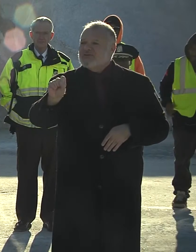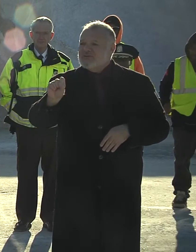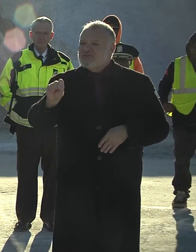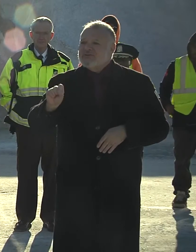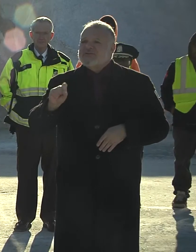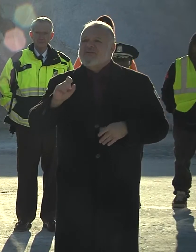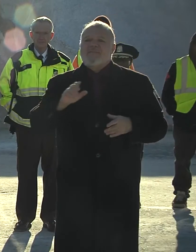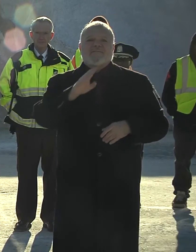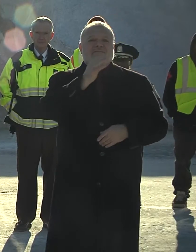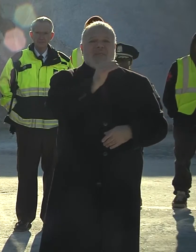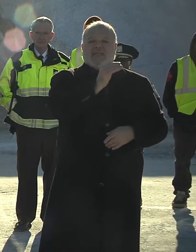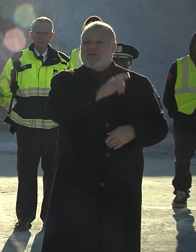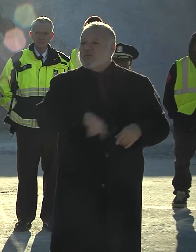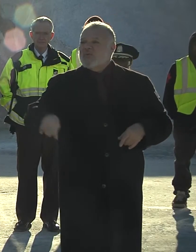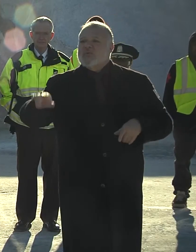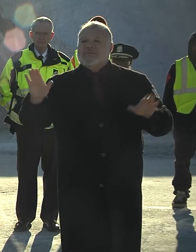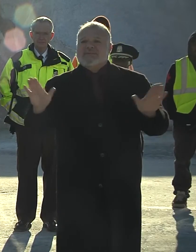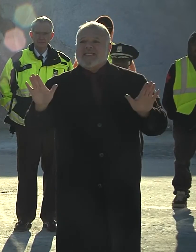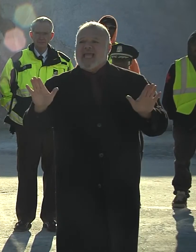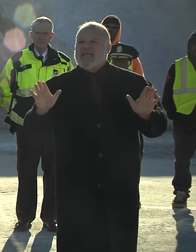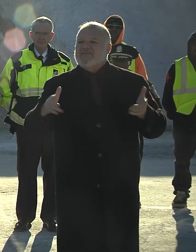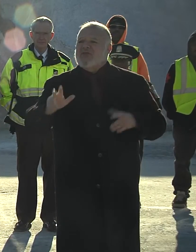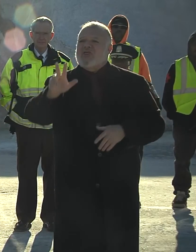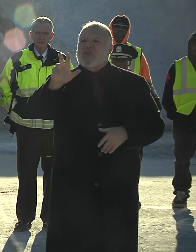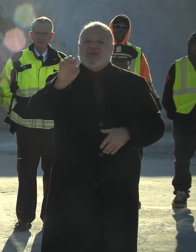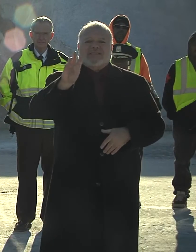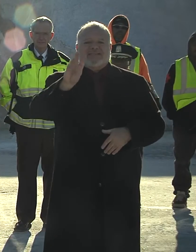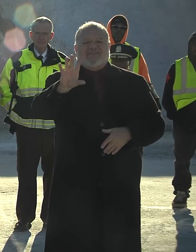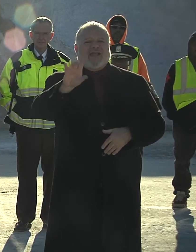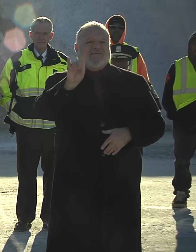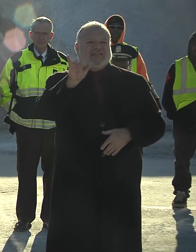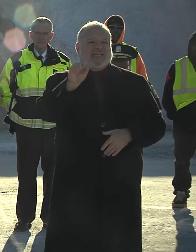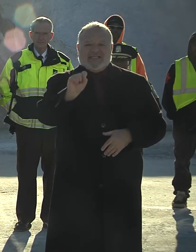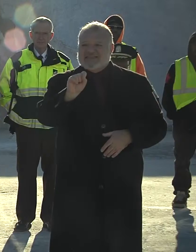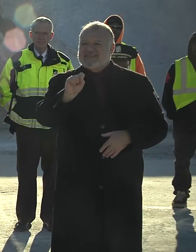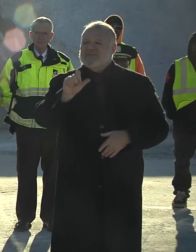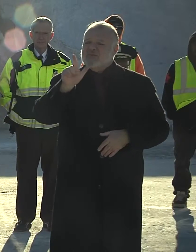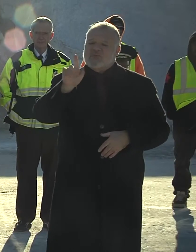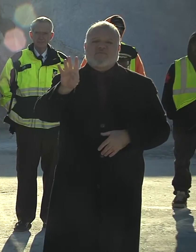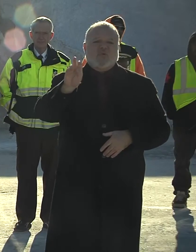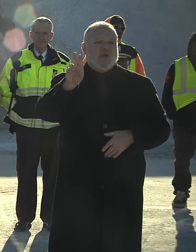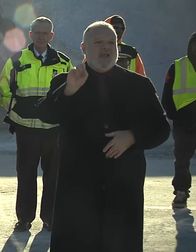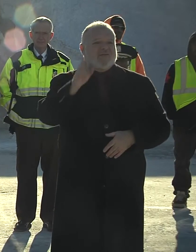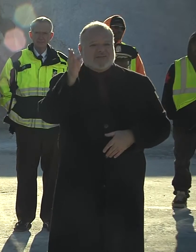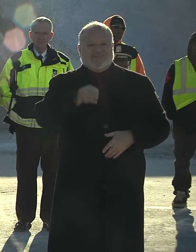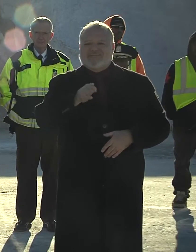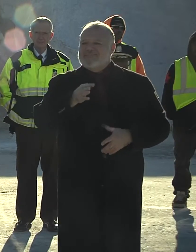languages. The city is requesting that residents wait 3 hours